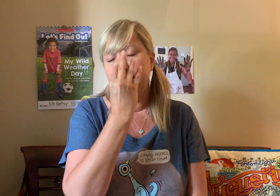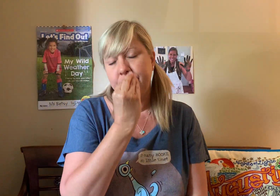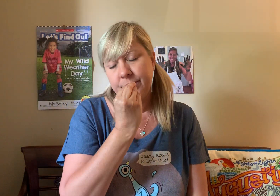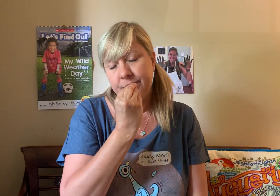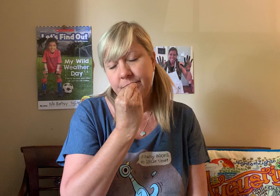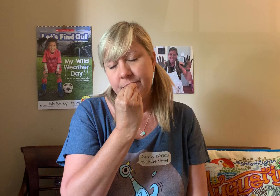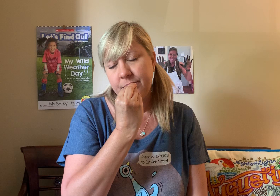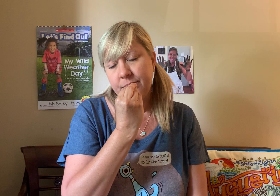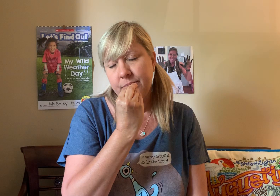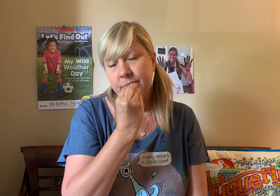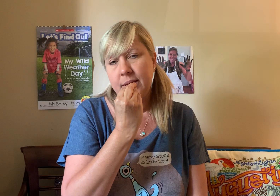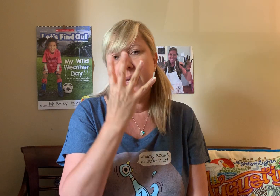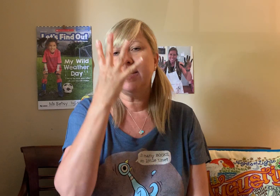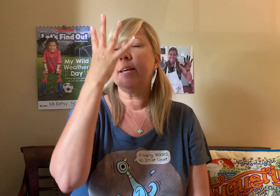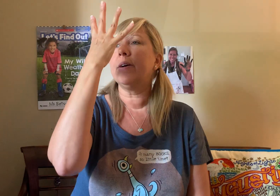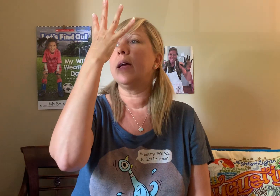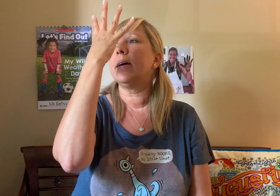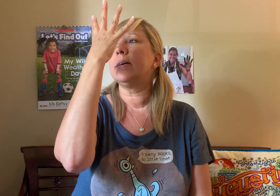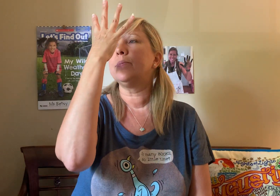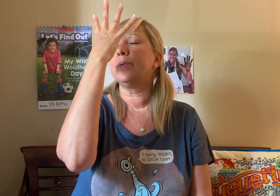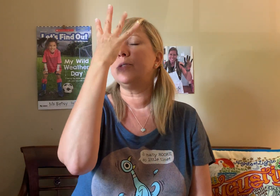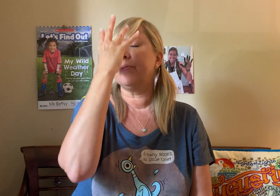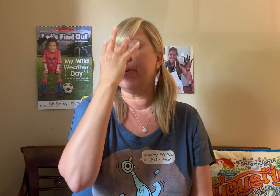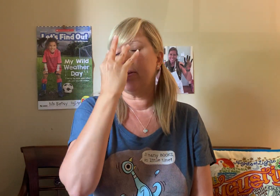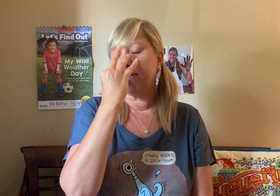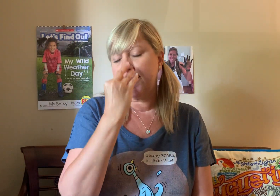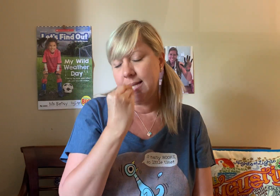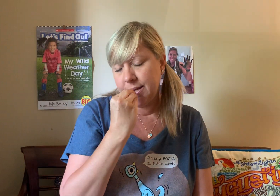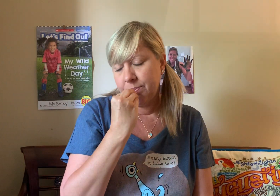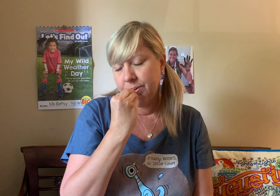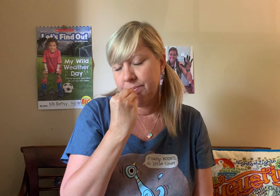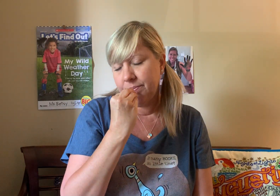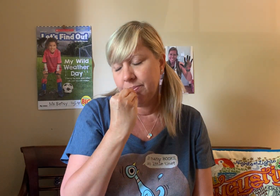Sleep. Take your hand and put your face to sleep.